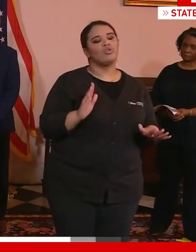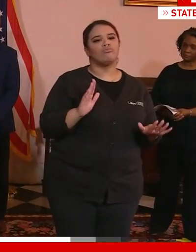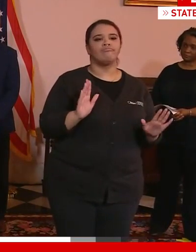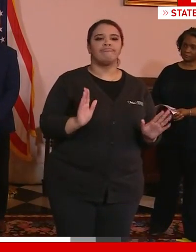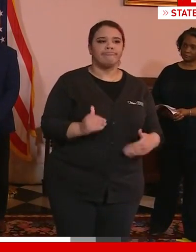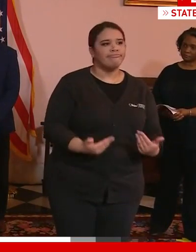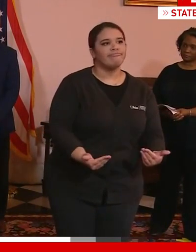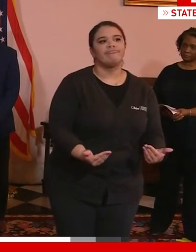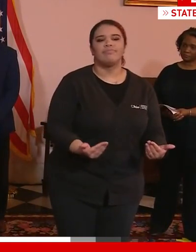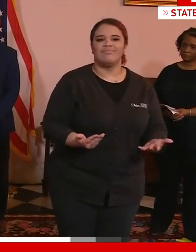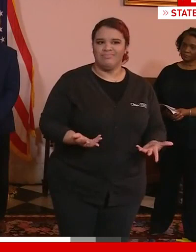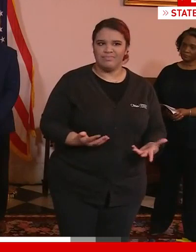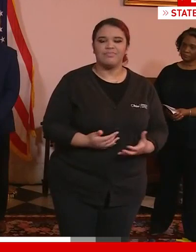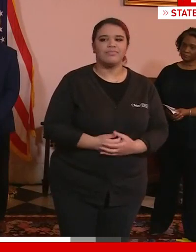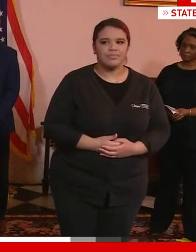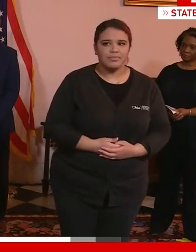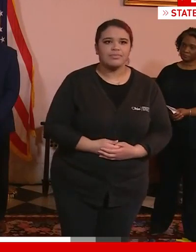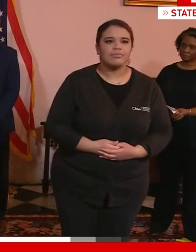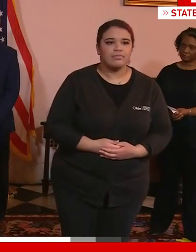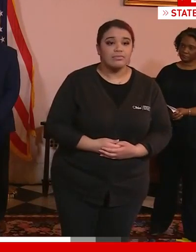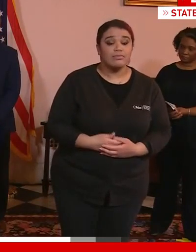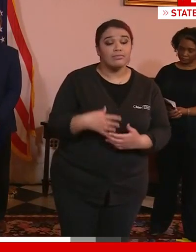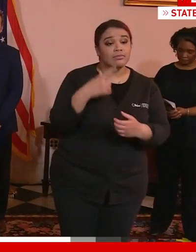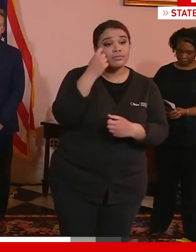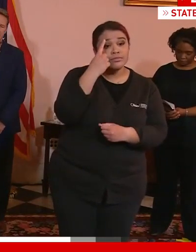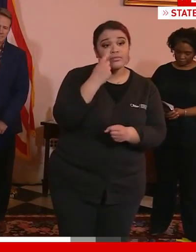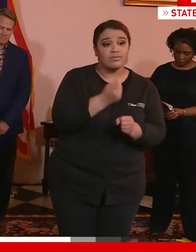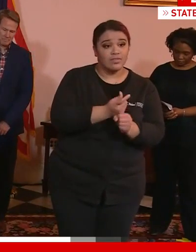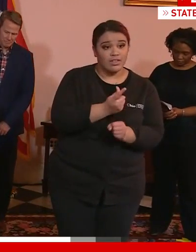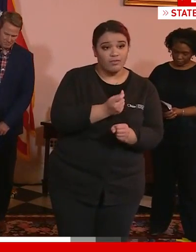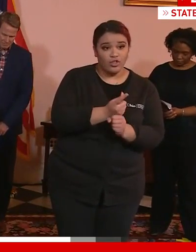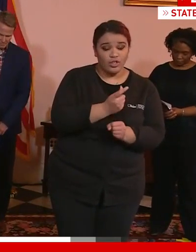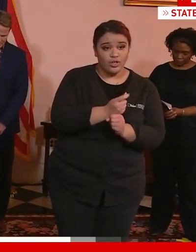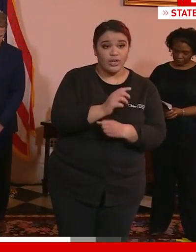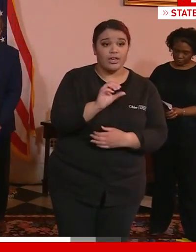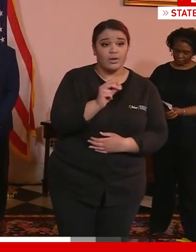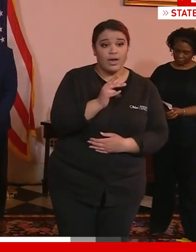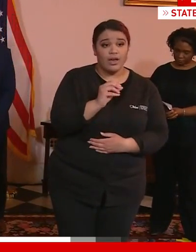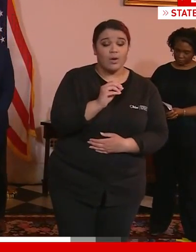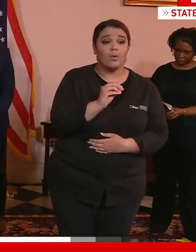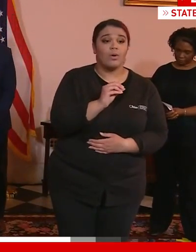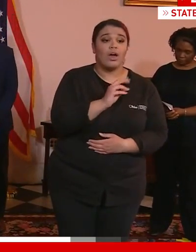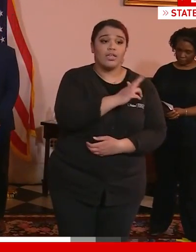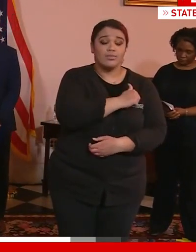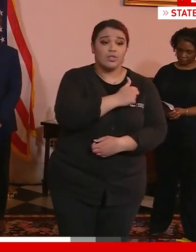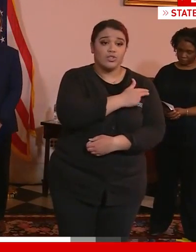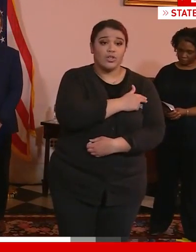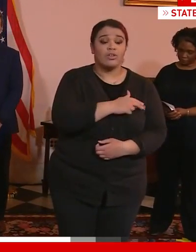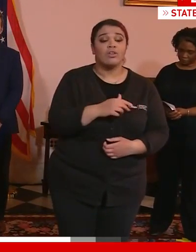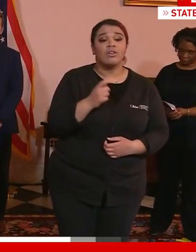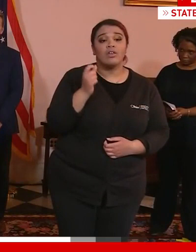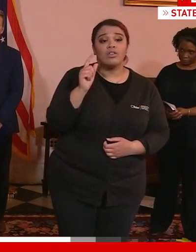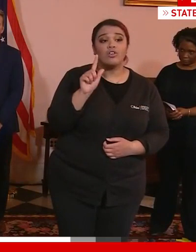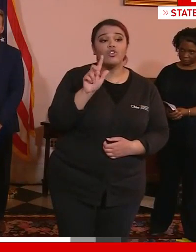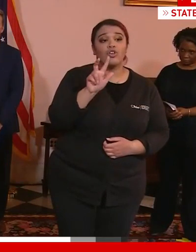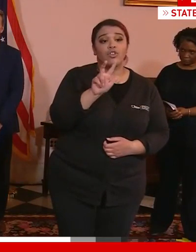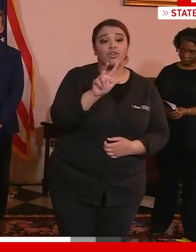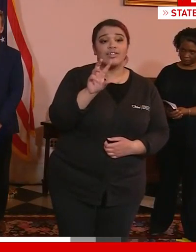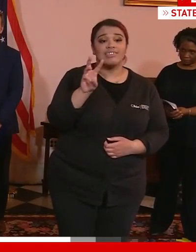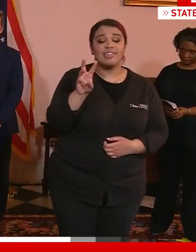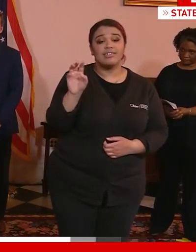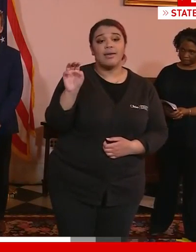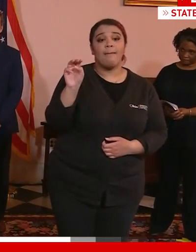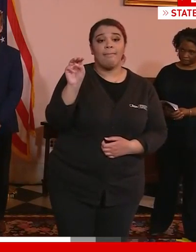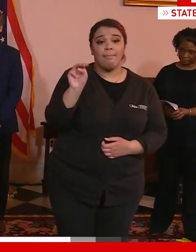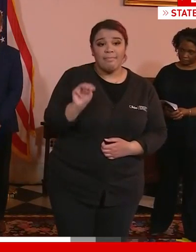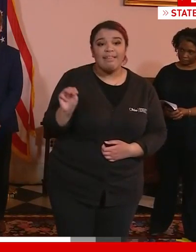back. Every year in Ohio hospitals, there are 36 million encounters with Ohio hospitals throughout the state. And